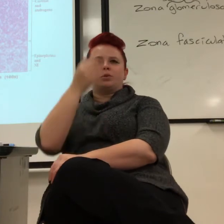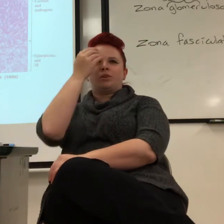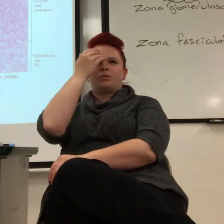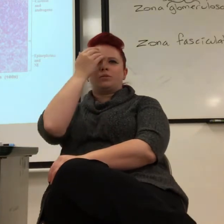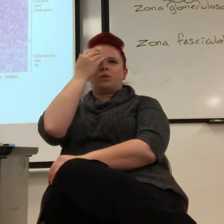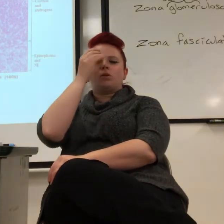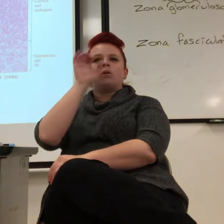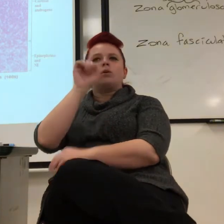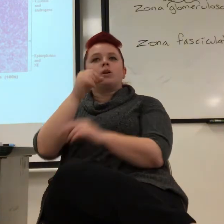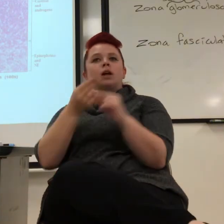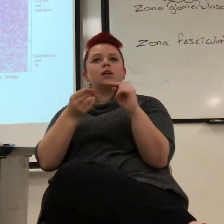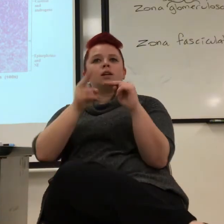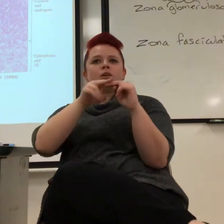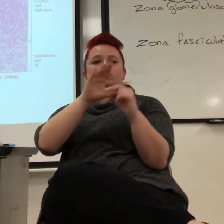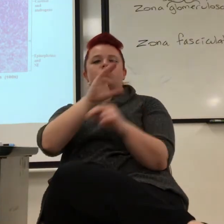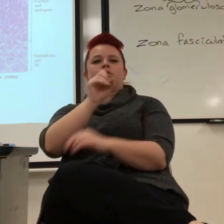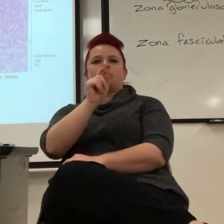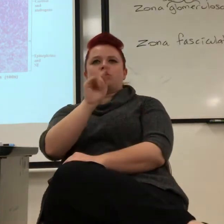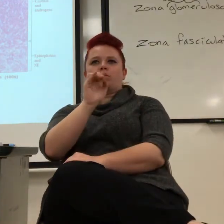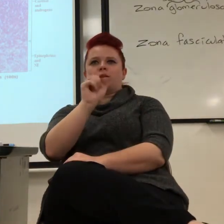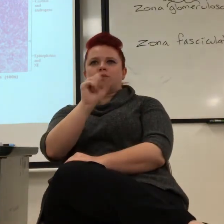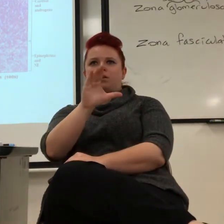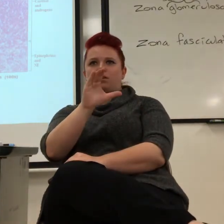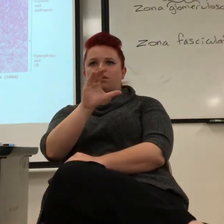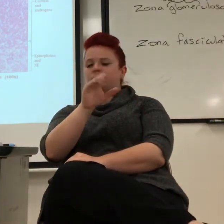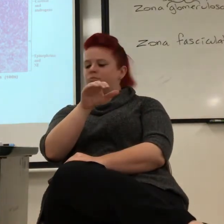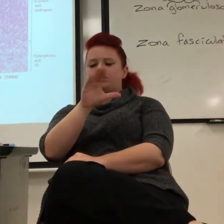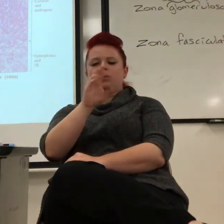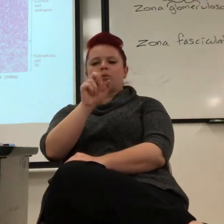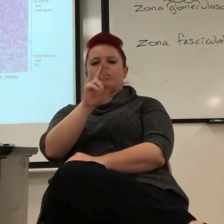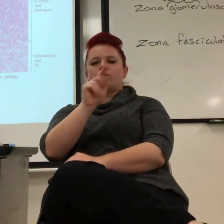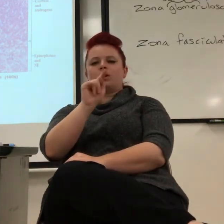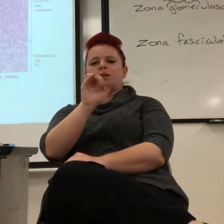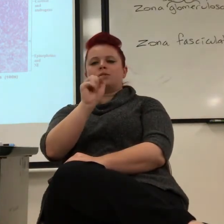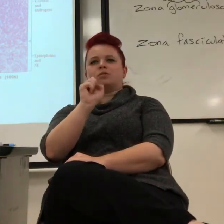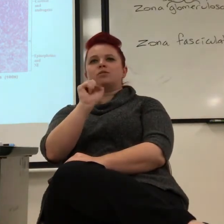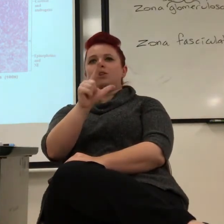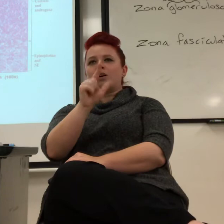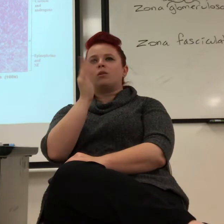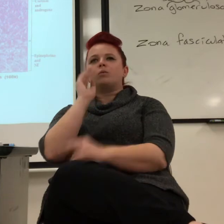It can increase, cortisol increases blood glucose.